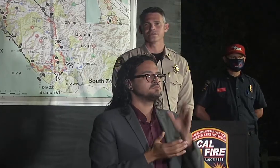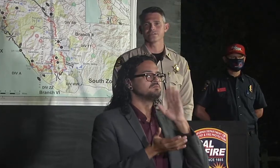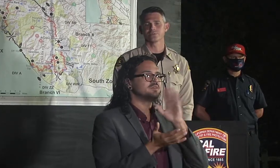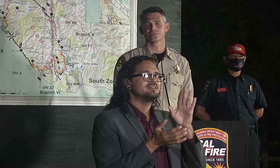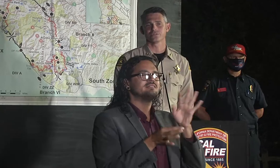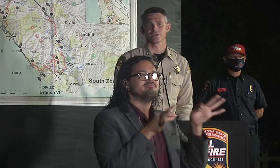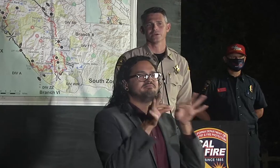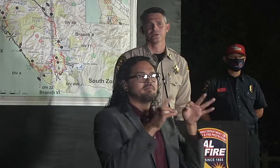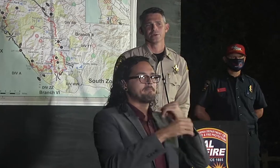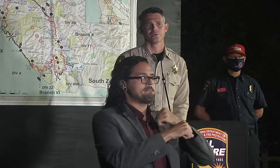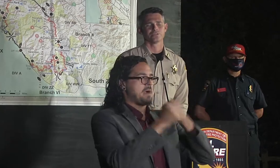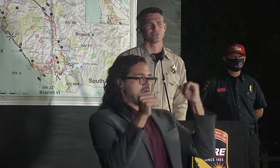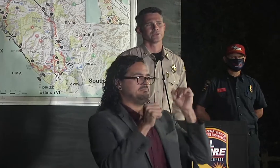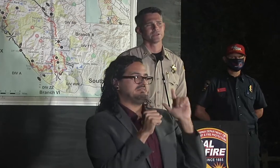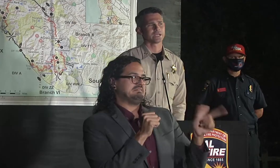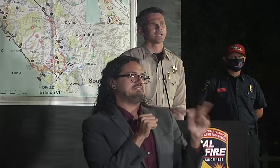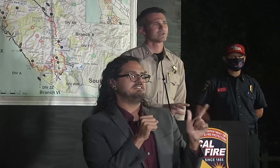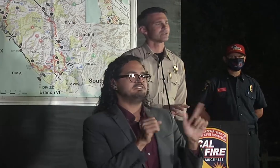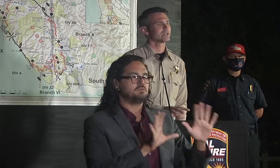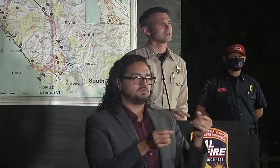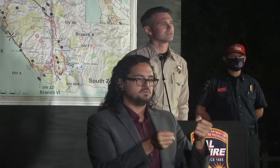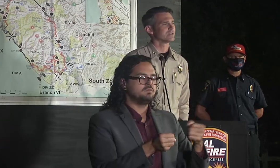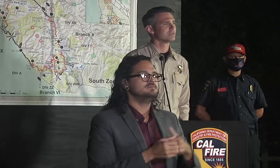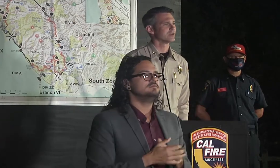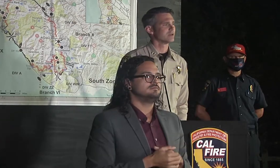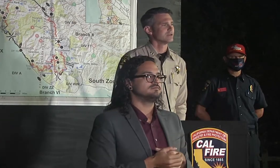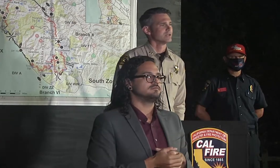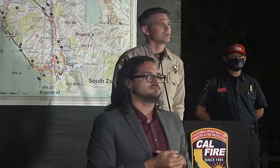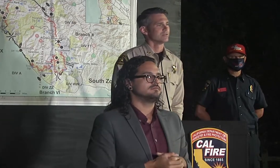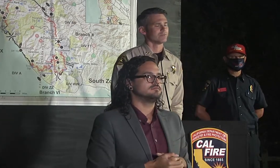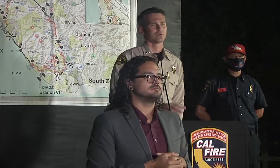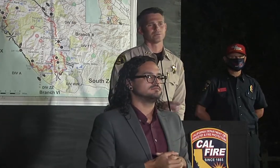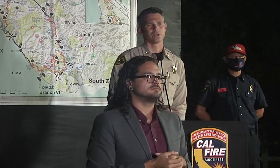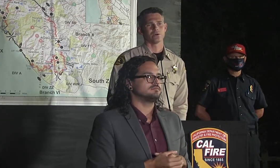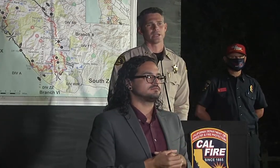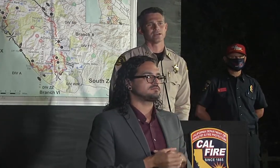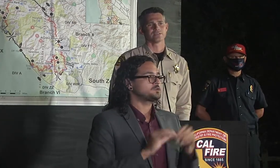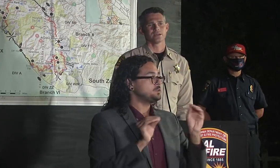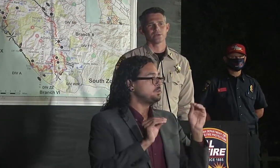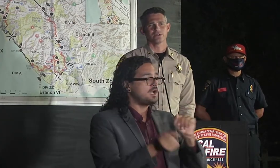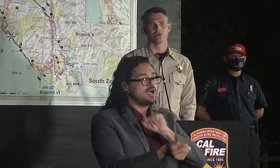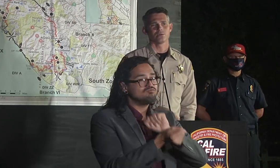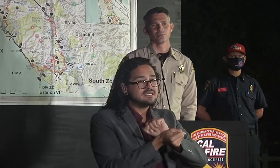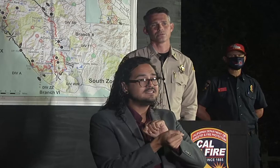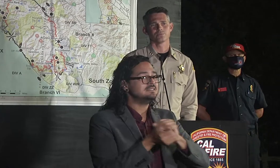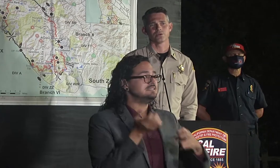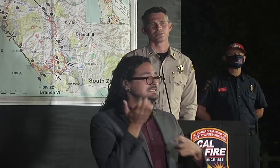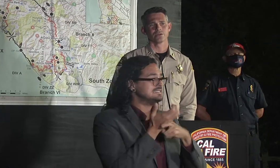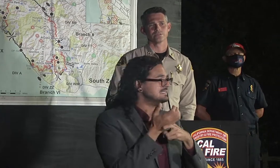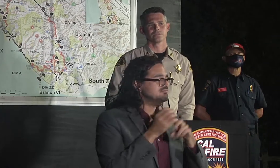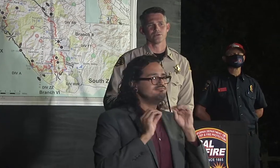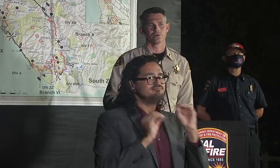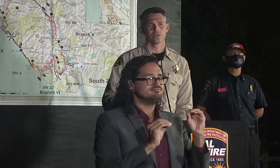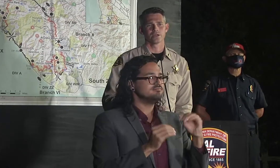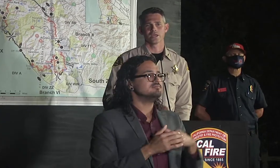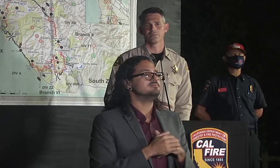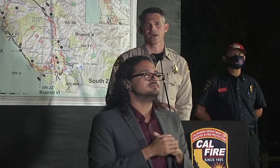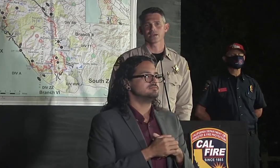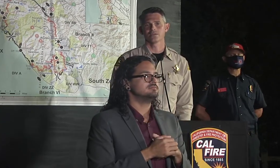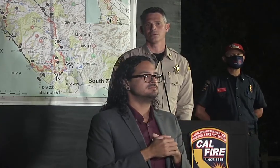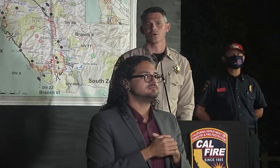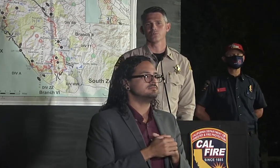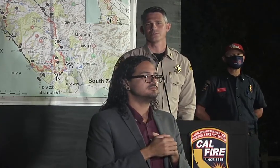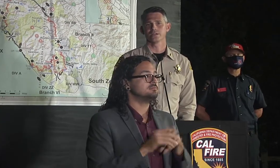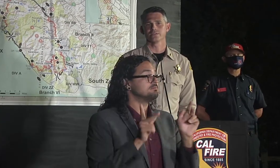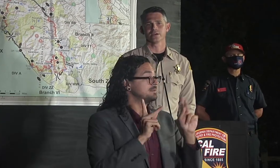or citations, which is a good thing. And another good thing is that for the folks that went home last night, we had no reports of burglaries. So they came